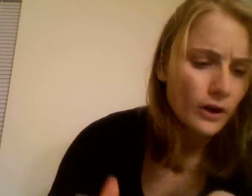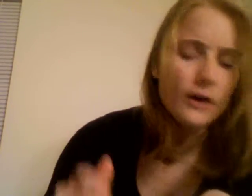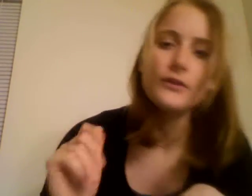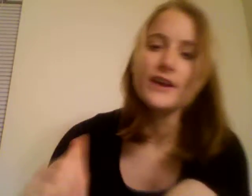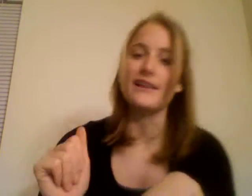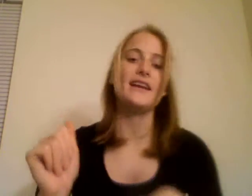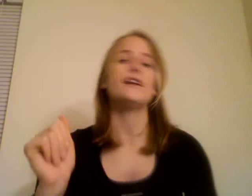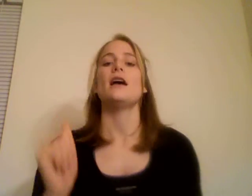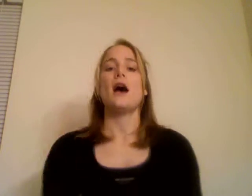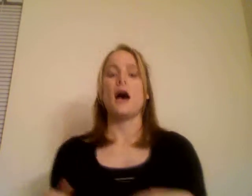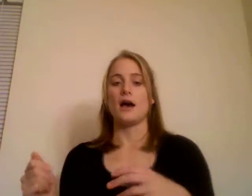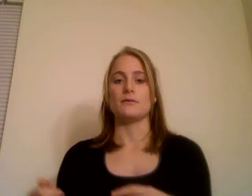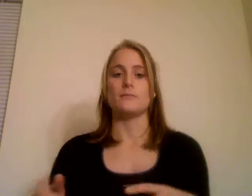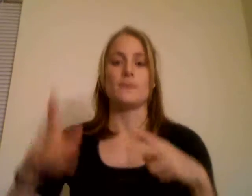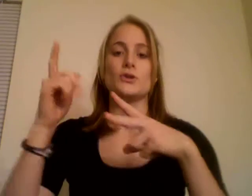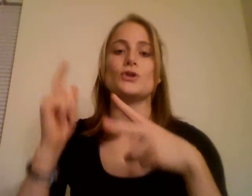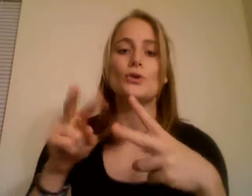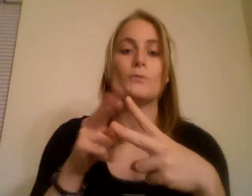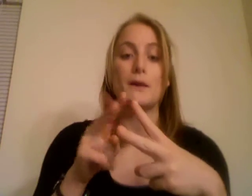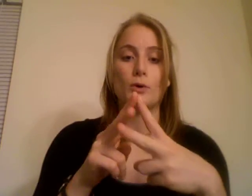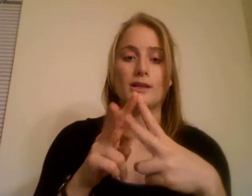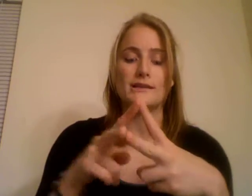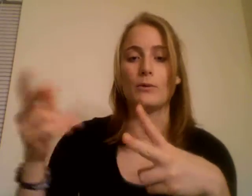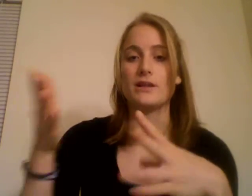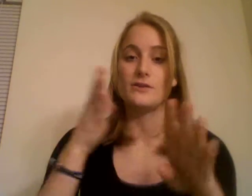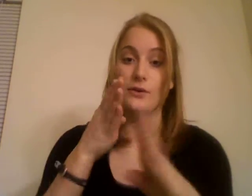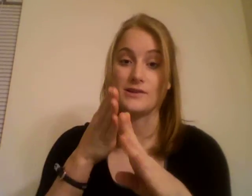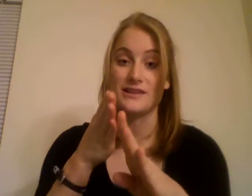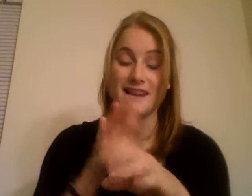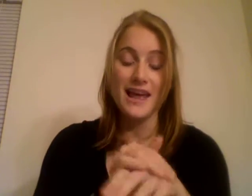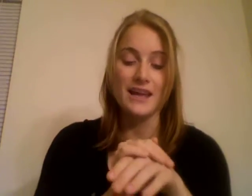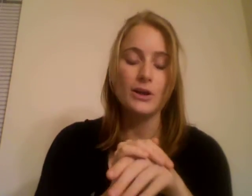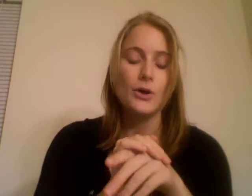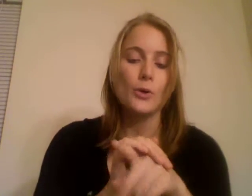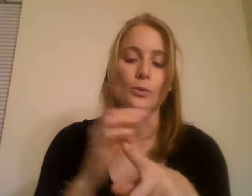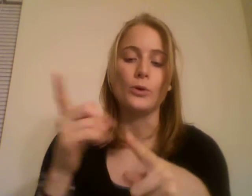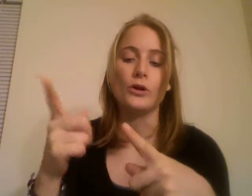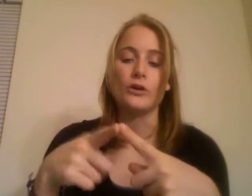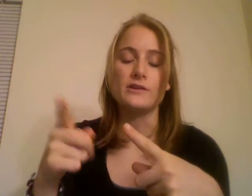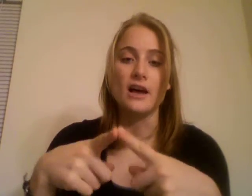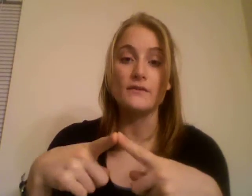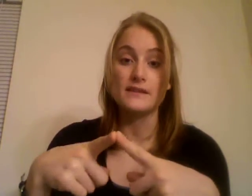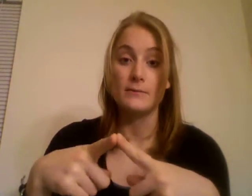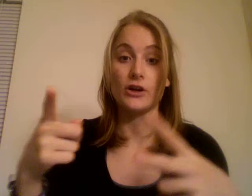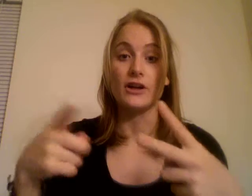of Reality. The two main points that I wanted to focus on today were self-similar